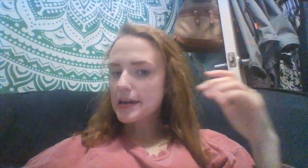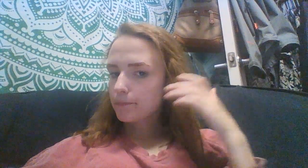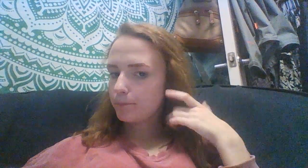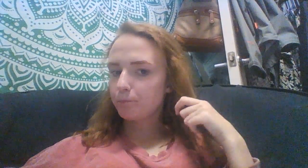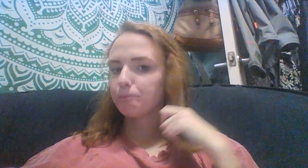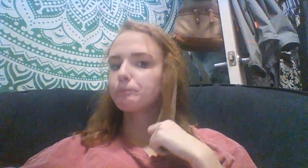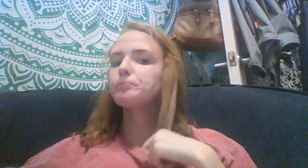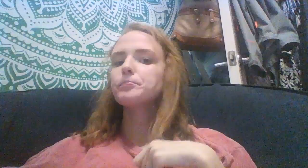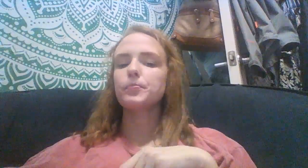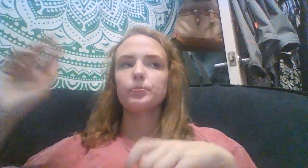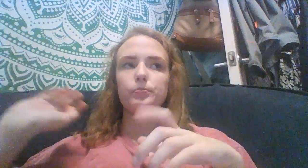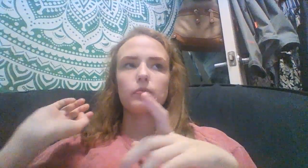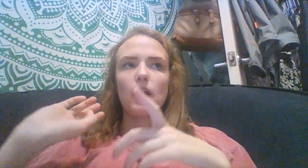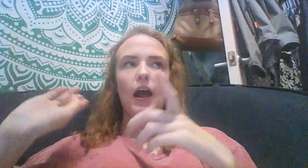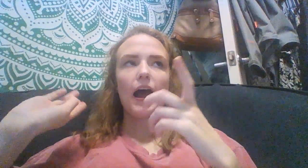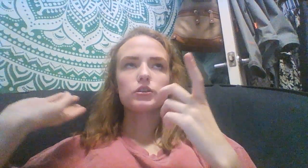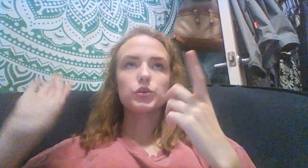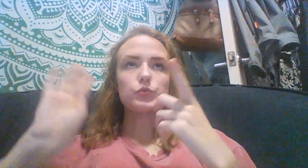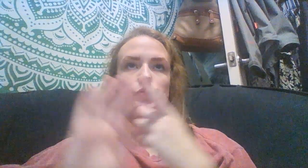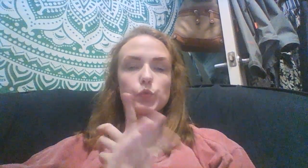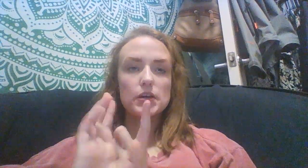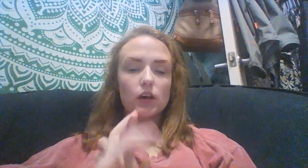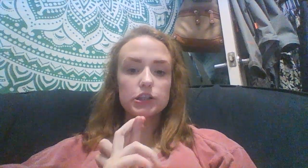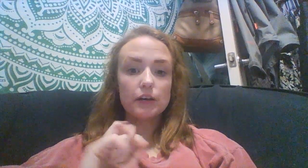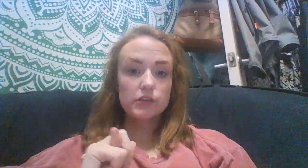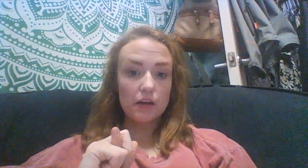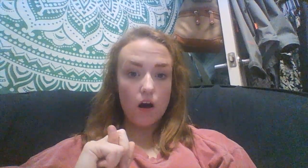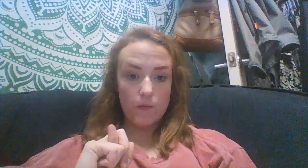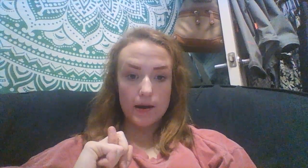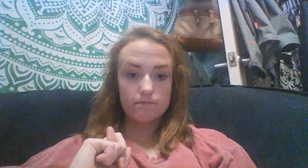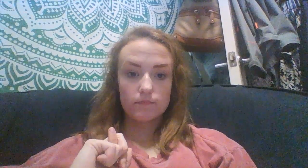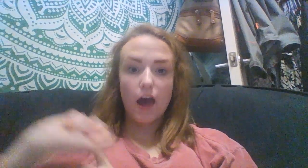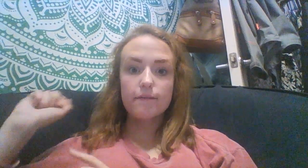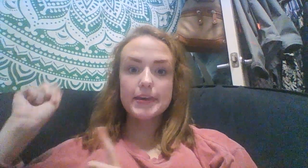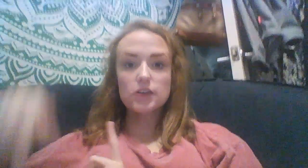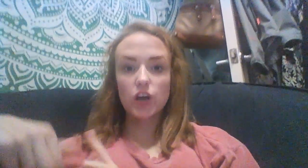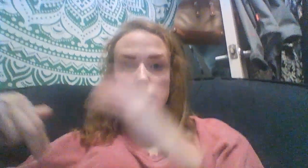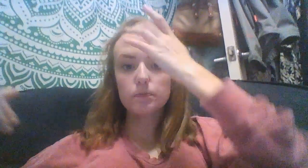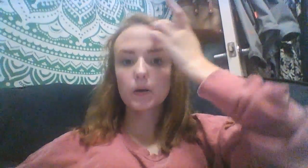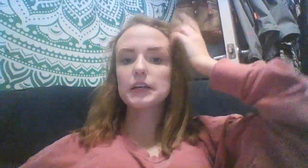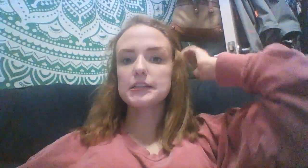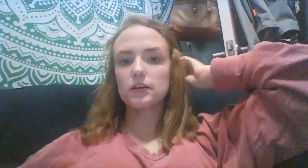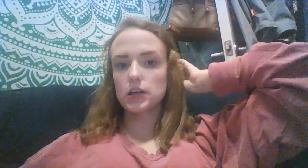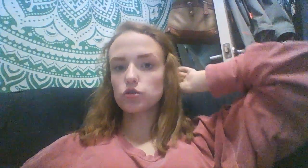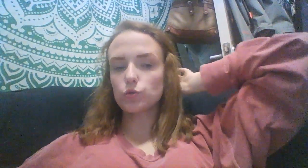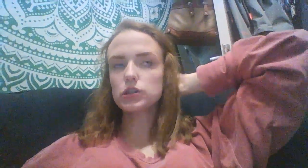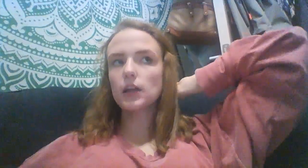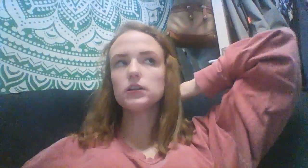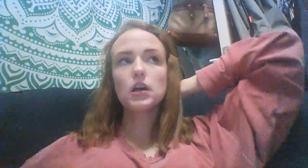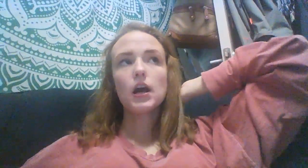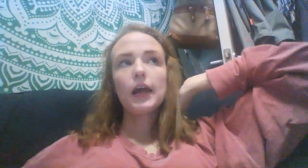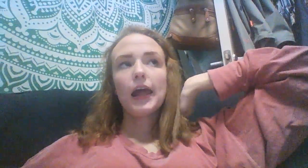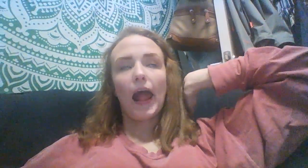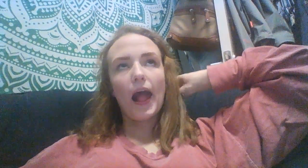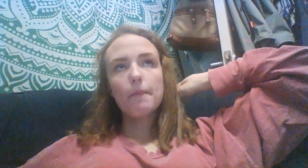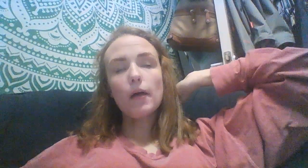we had to wheel ourselves down the hallway of the education building down here at Georgia Southern,